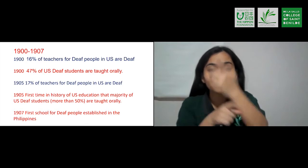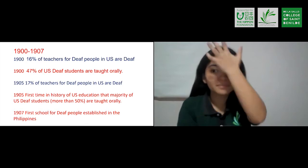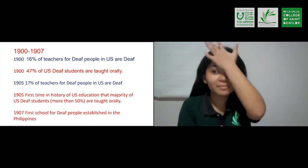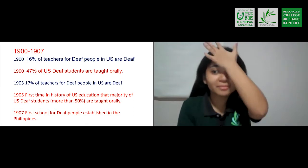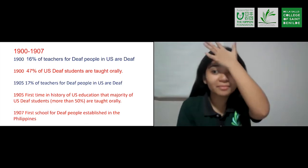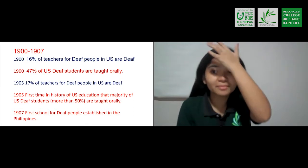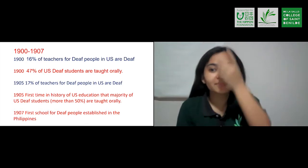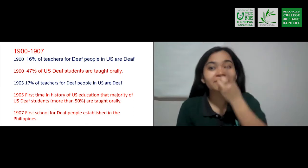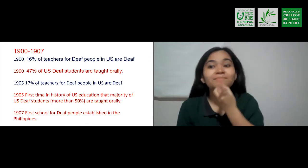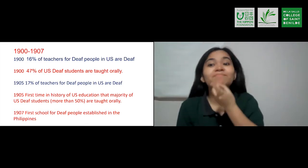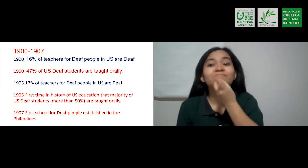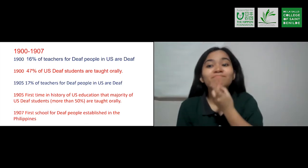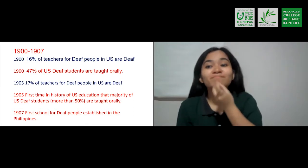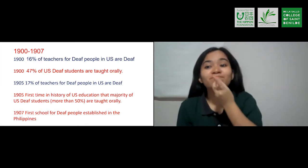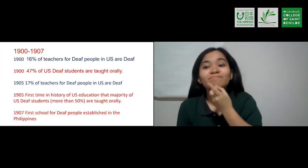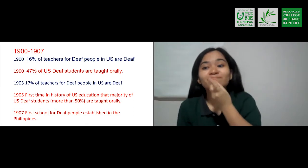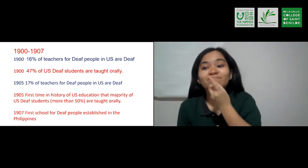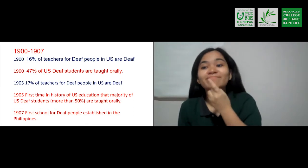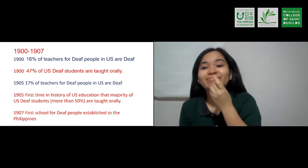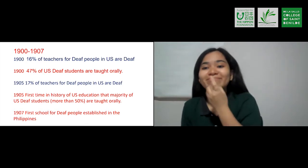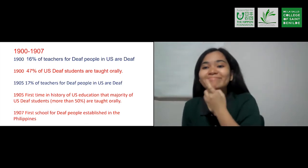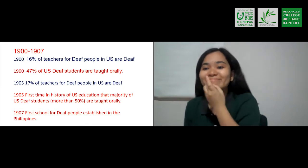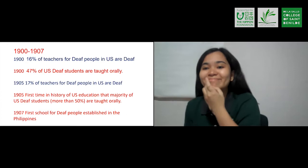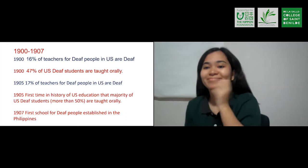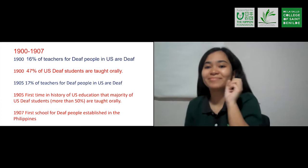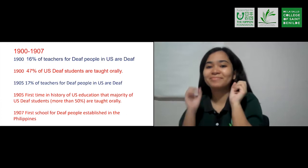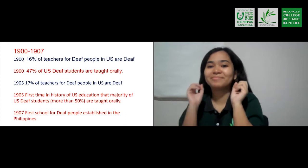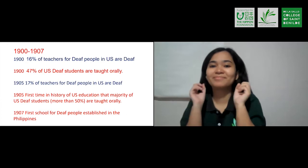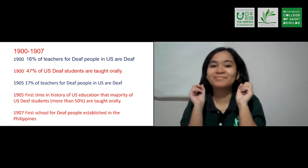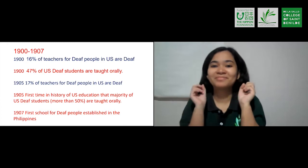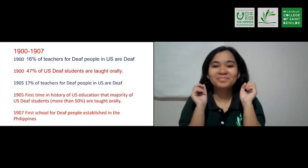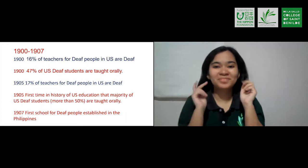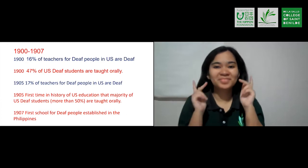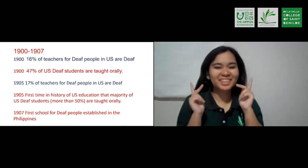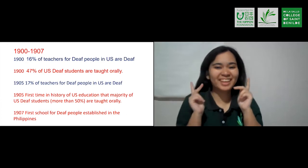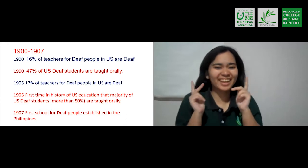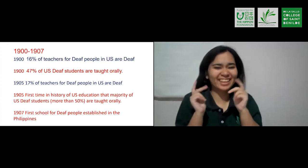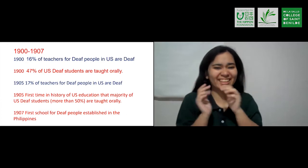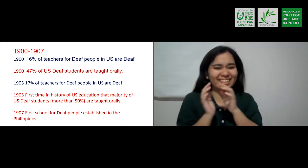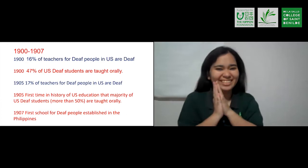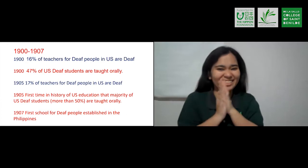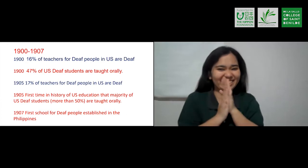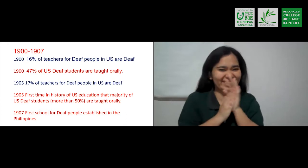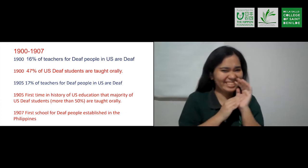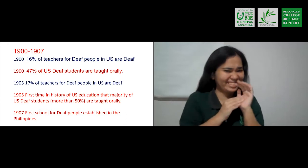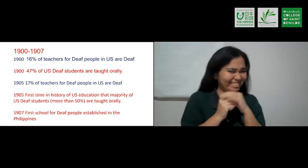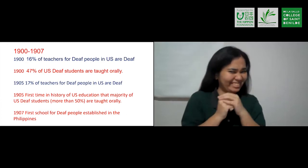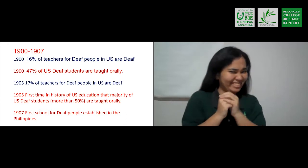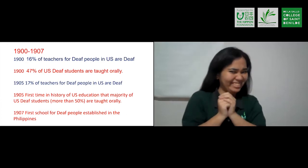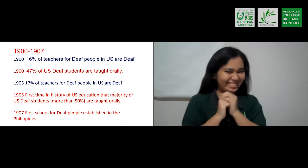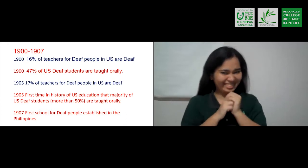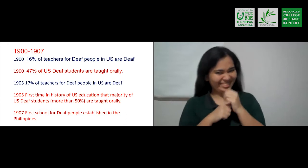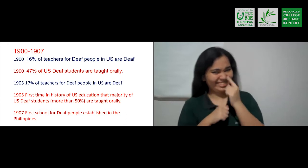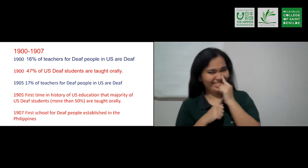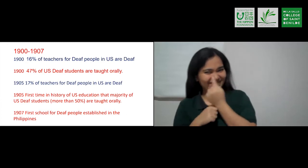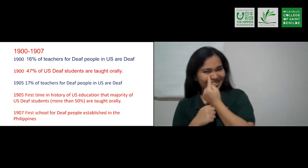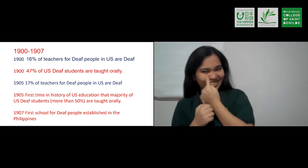Yes, that's right. Beebs, you're right. Delight Rice. Delight Rice. Okay.